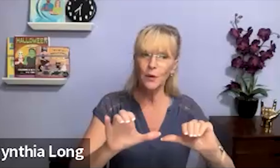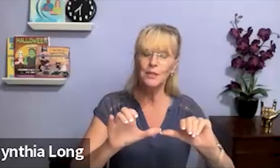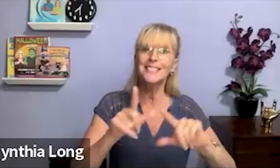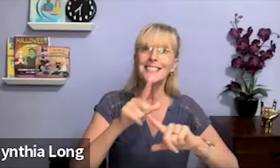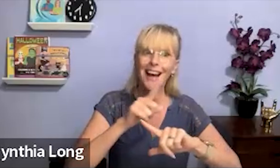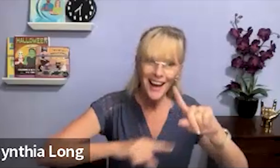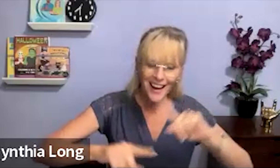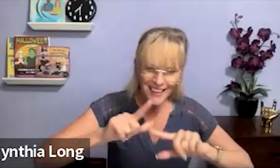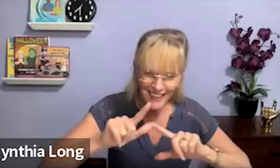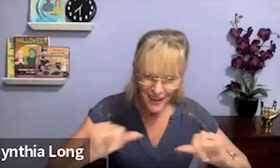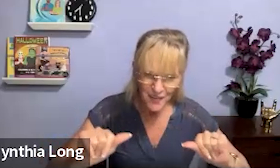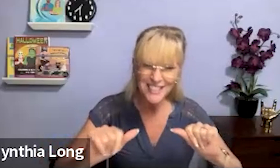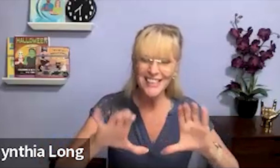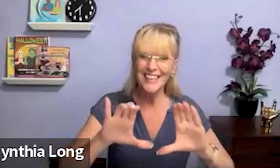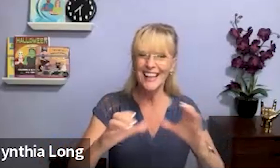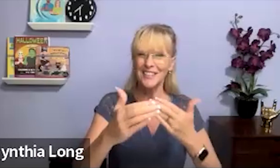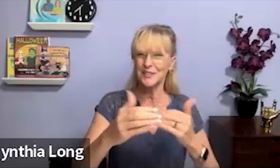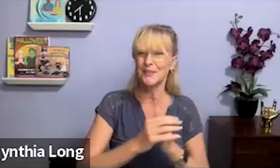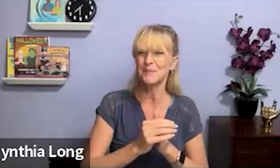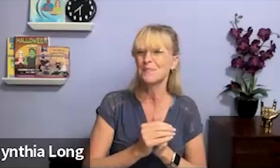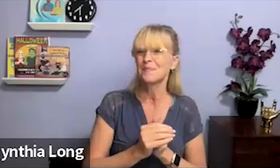language in the classroom?